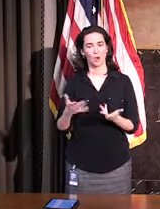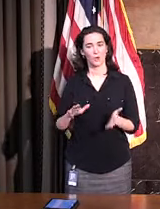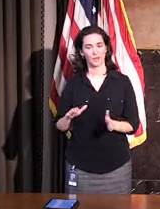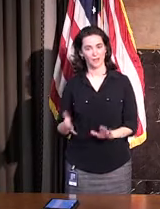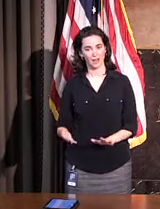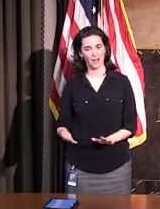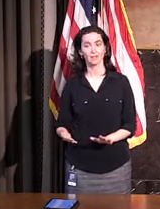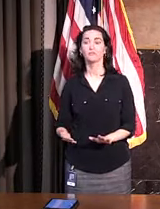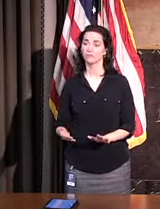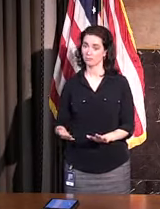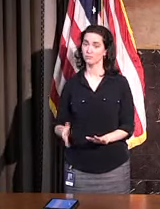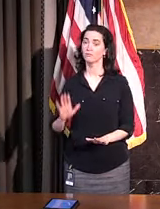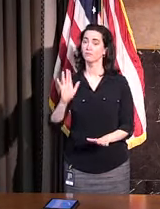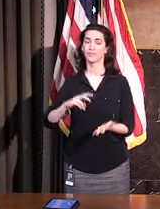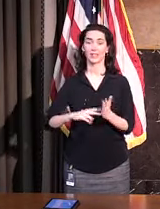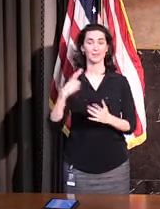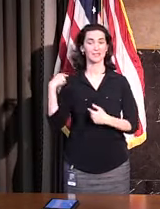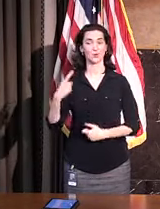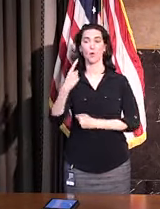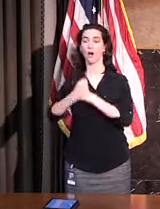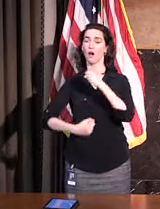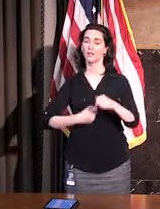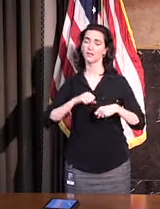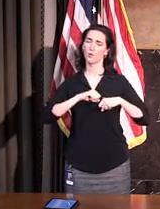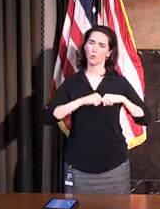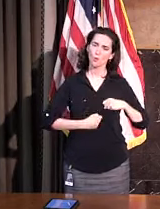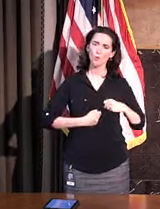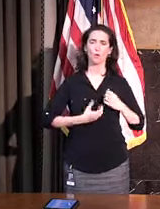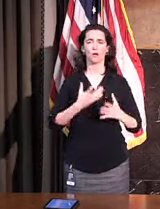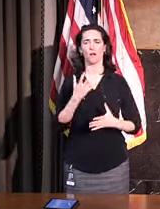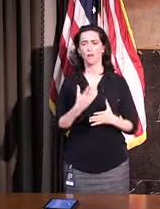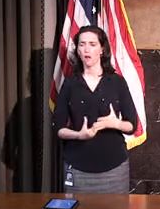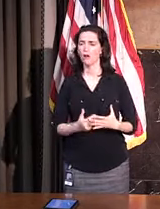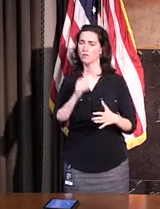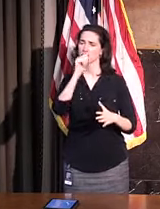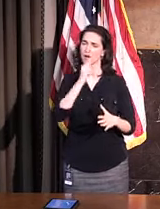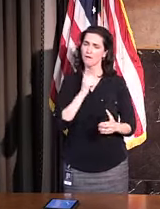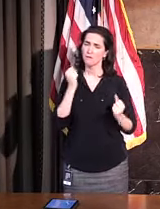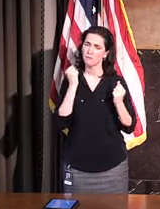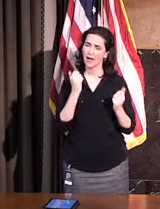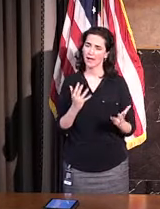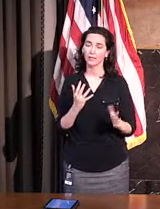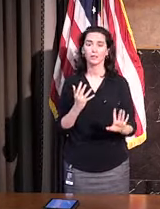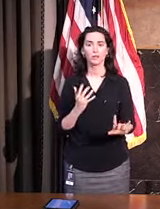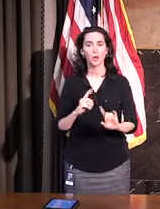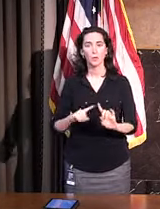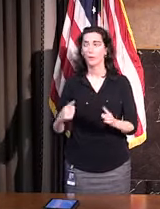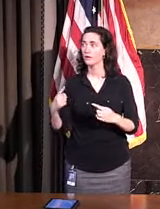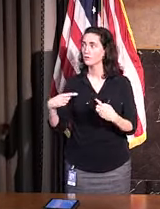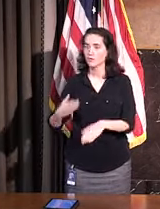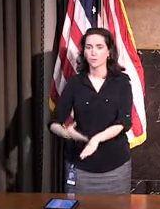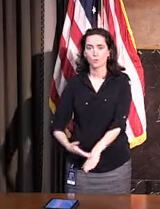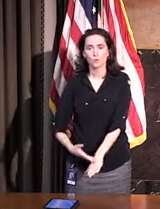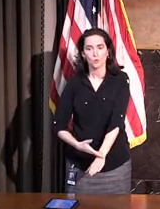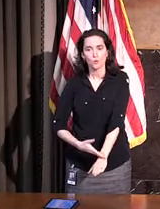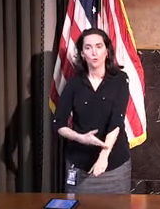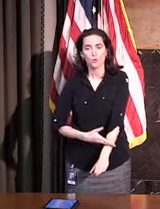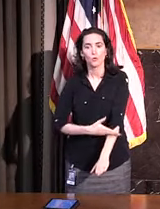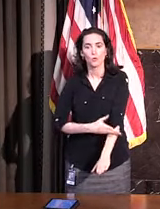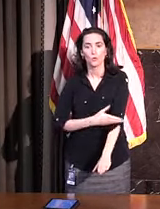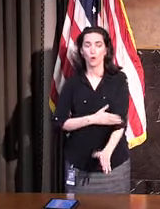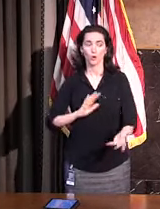has obviously been a year of grave loss and heartbreak. But we have come a long way since that first